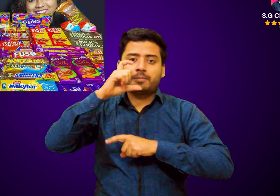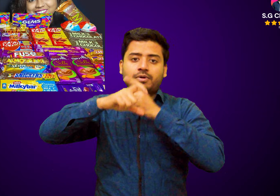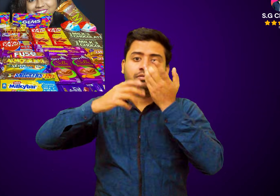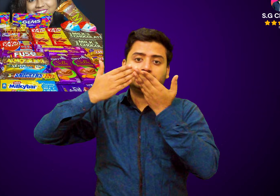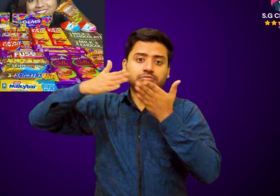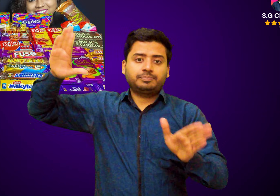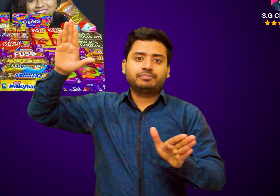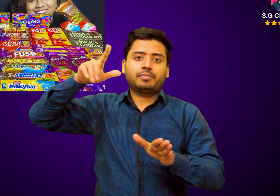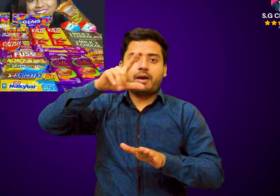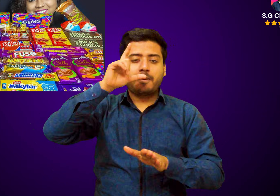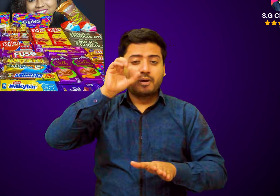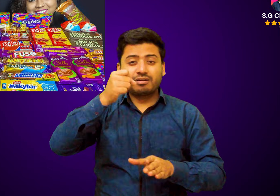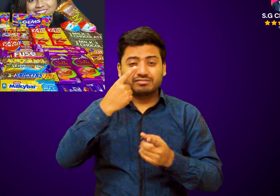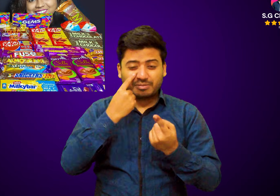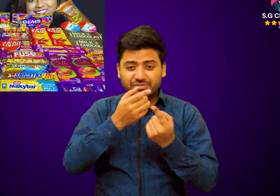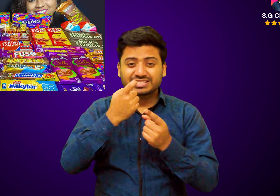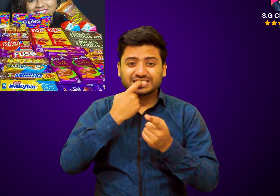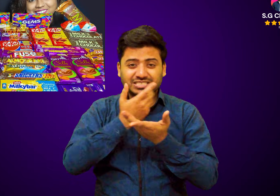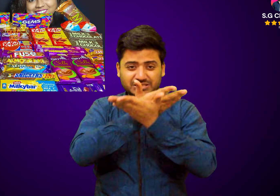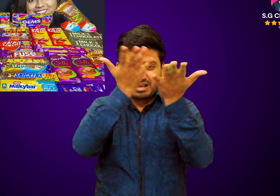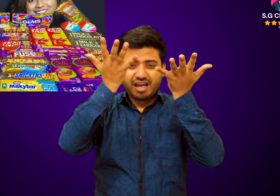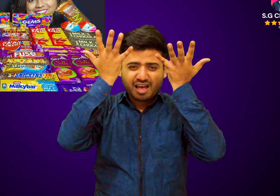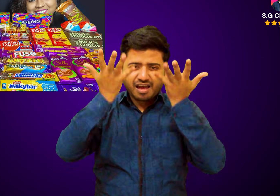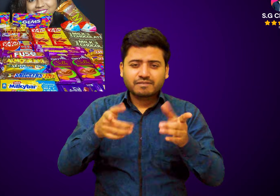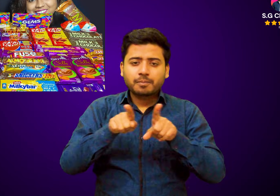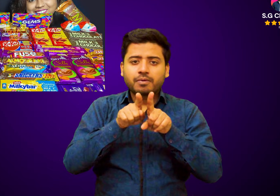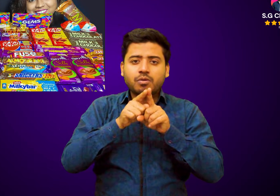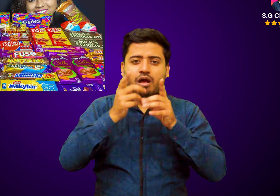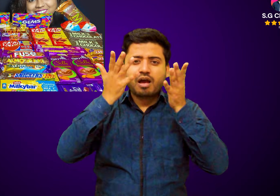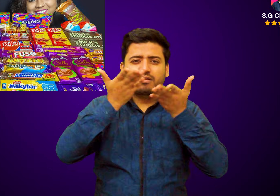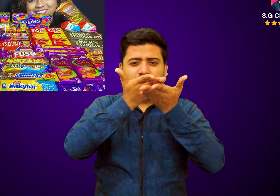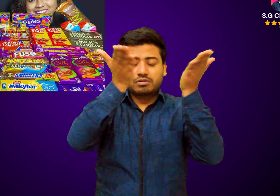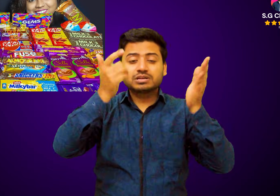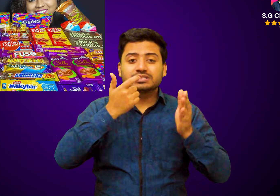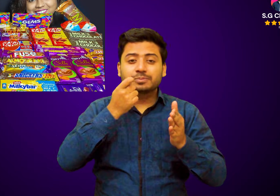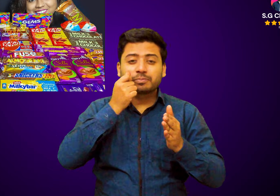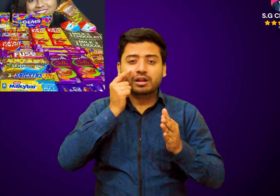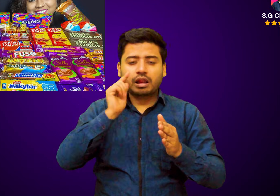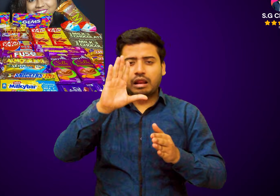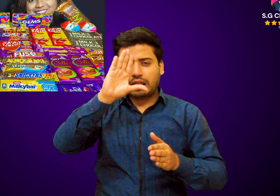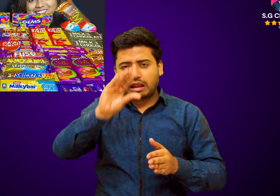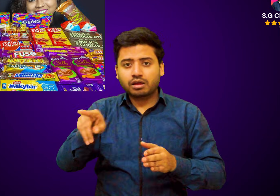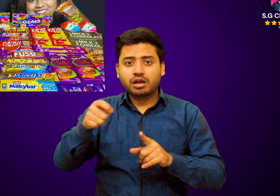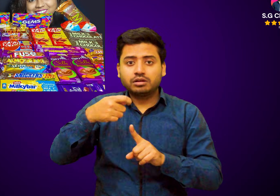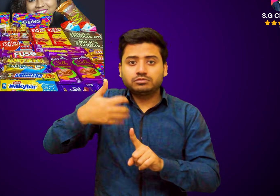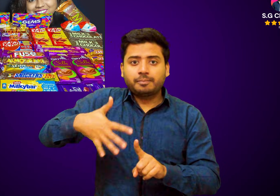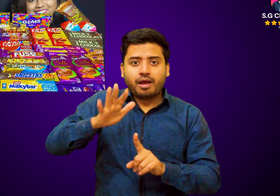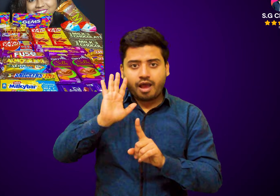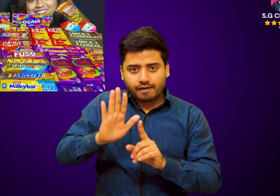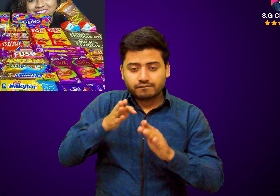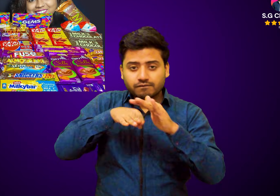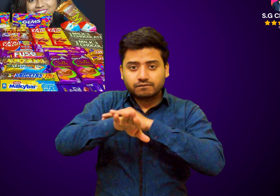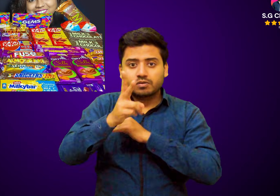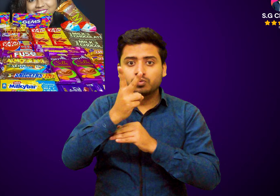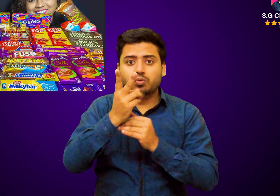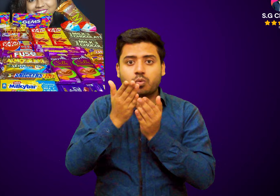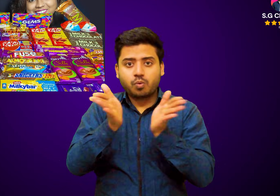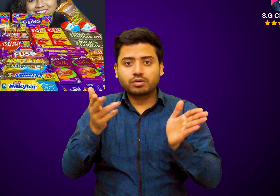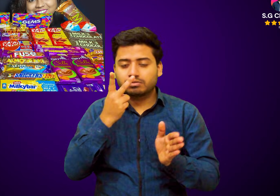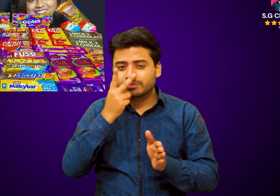for tree to bar or higher percent dark chocolates. Why popular chocolates differ lower cocoa. Milk chocolate,